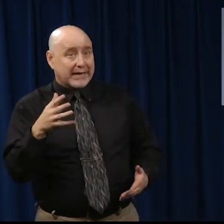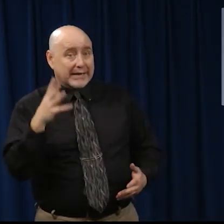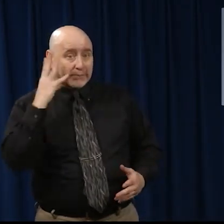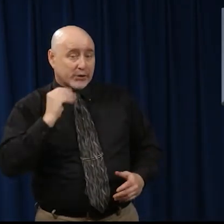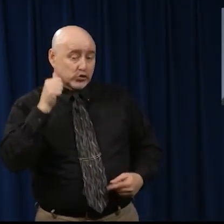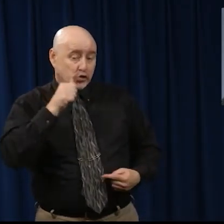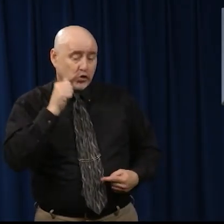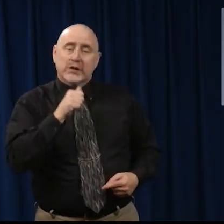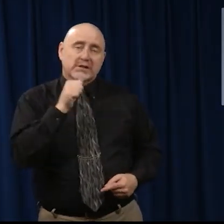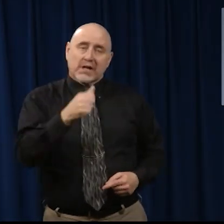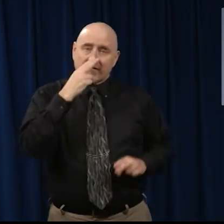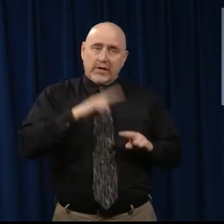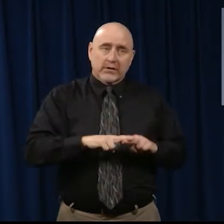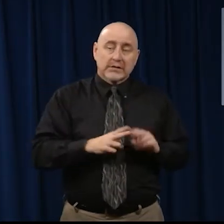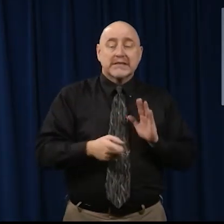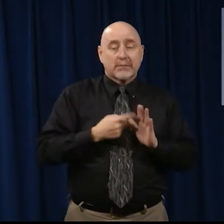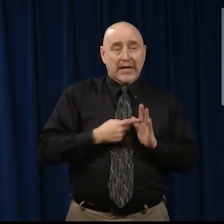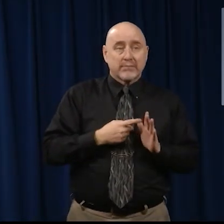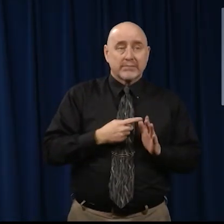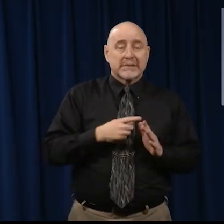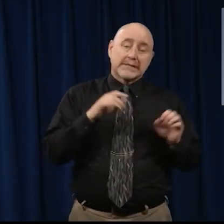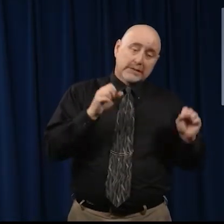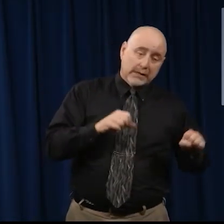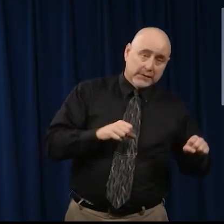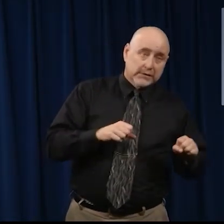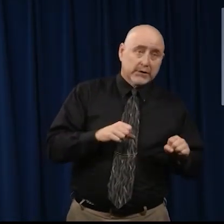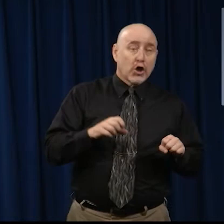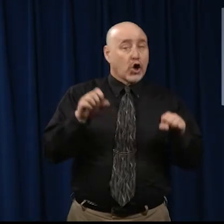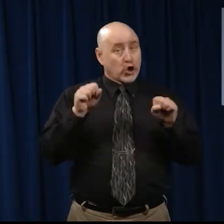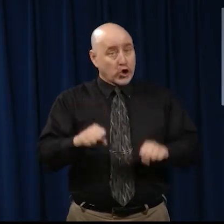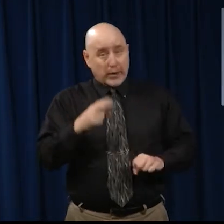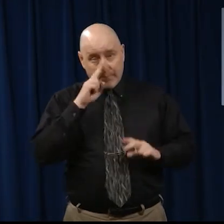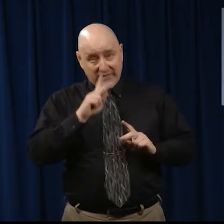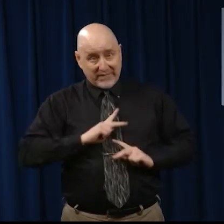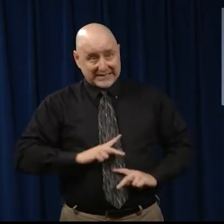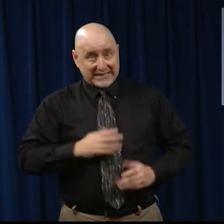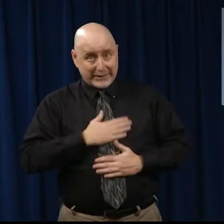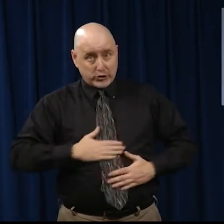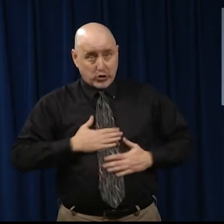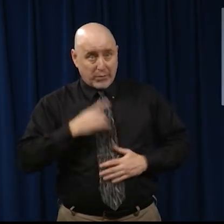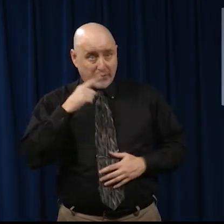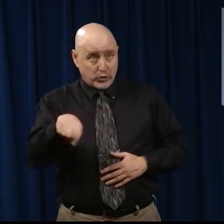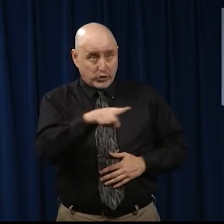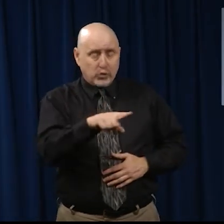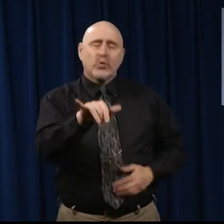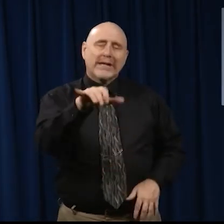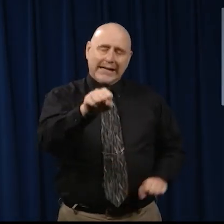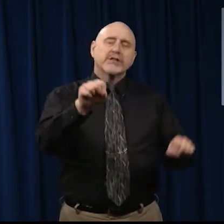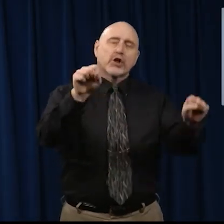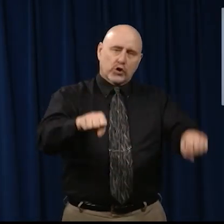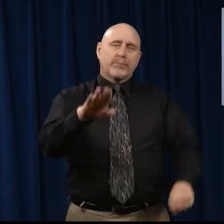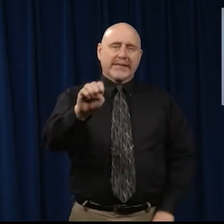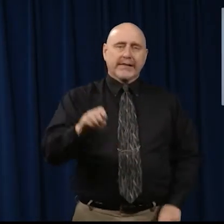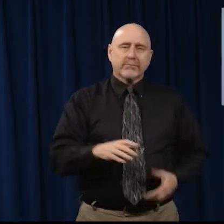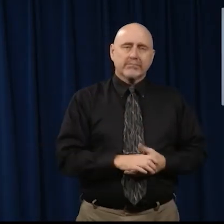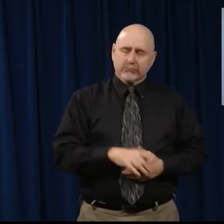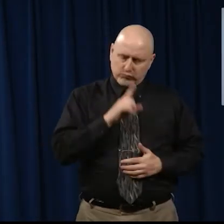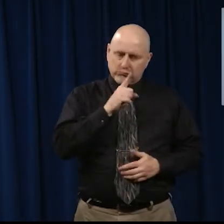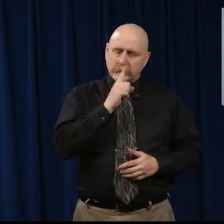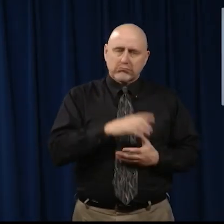many encounters for the girl, it is not. Sometimes it is. Could it be physically enjoyable for you? Yes, it could.